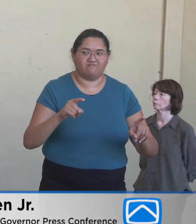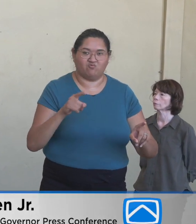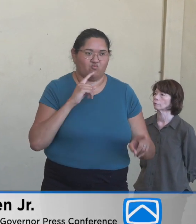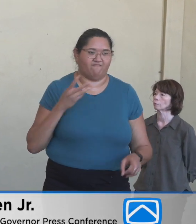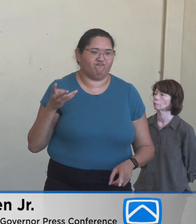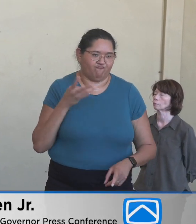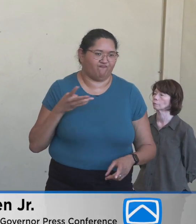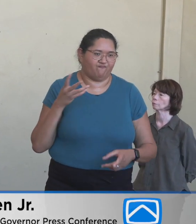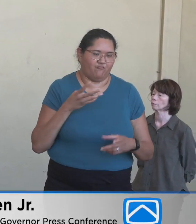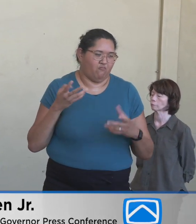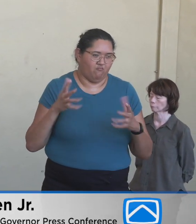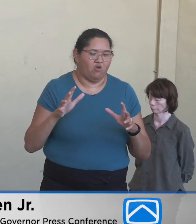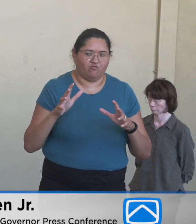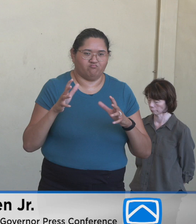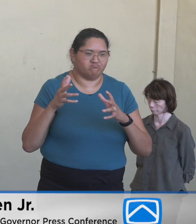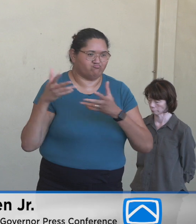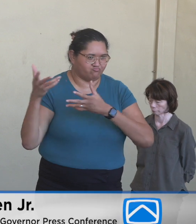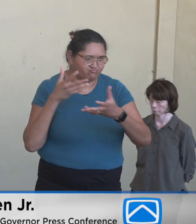of us spoke.